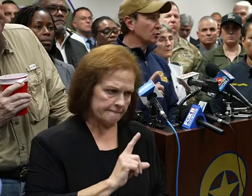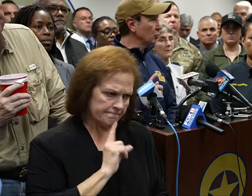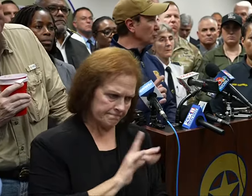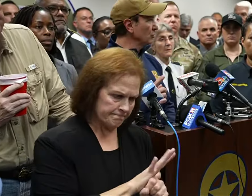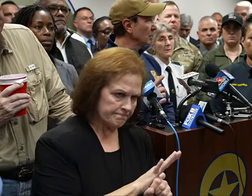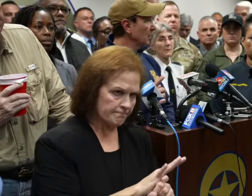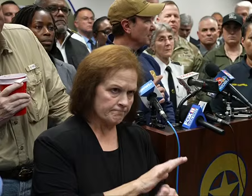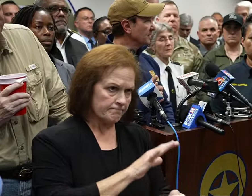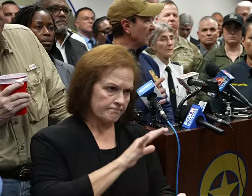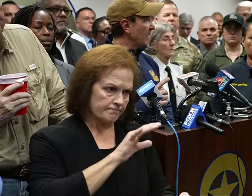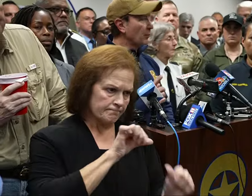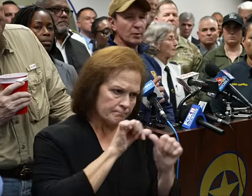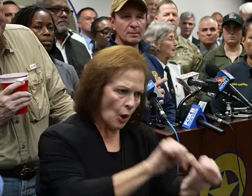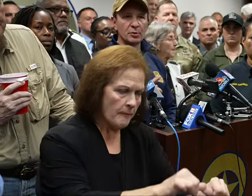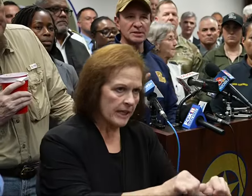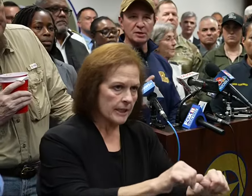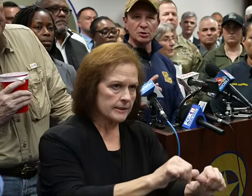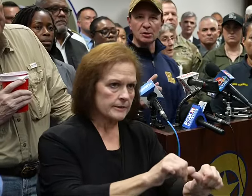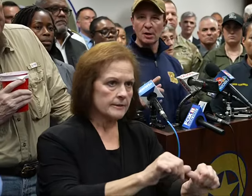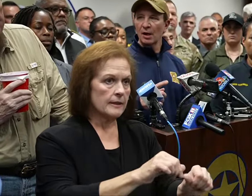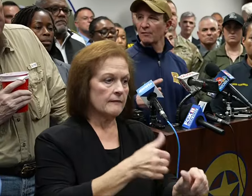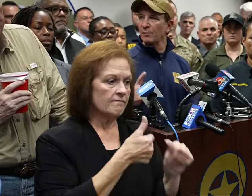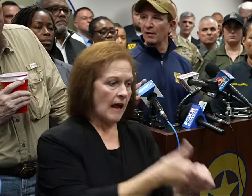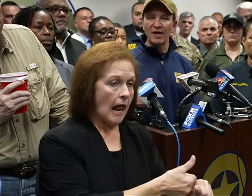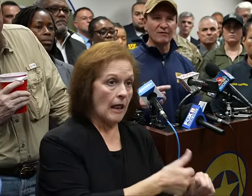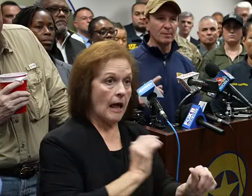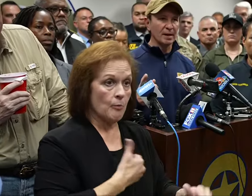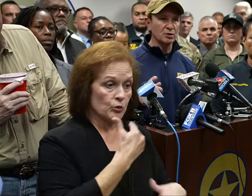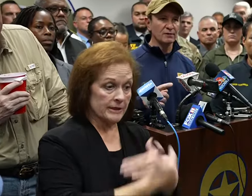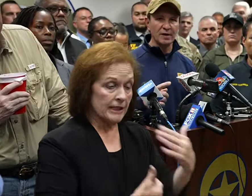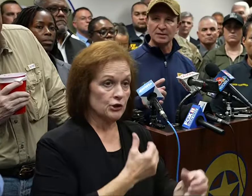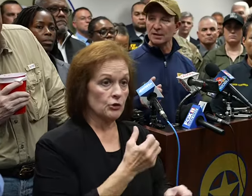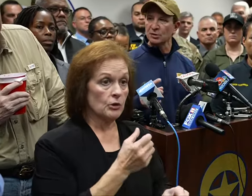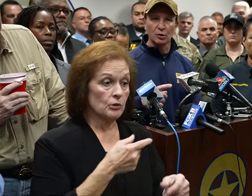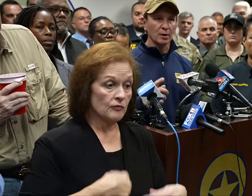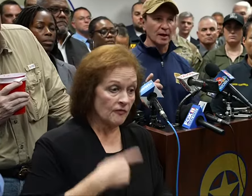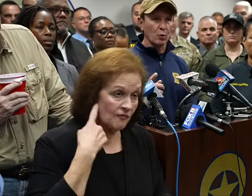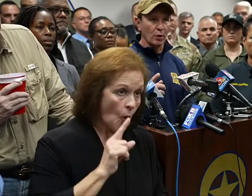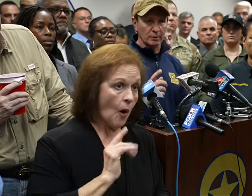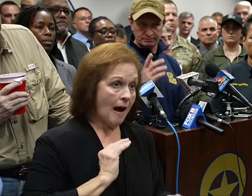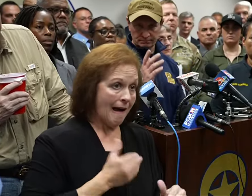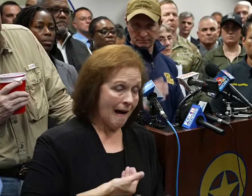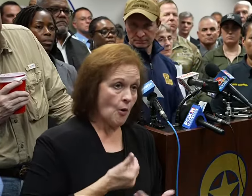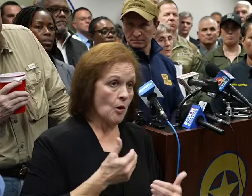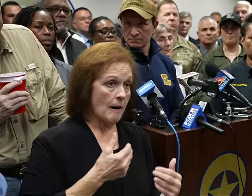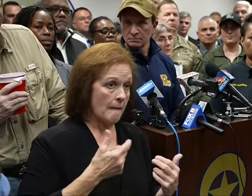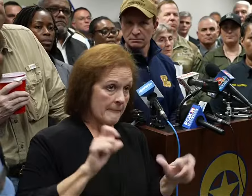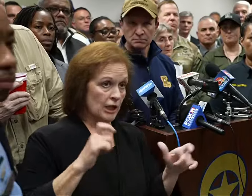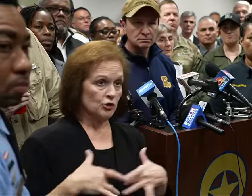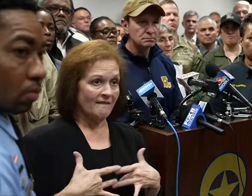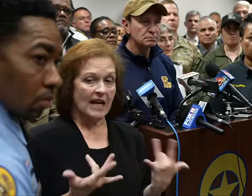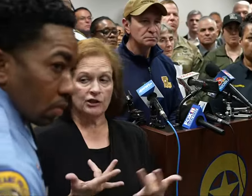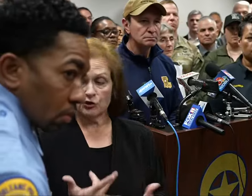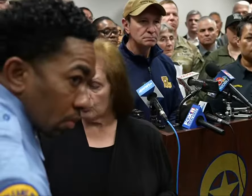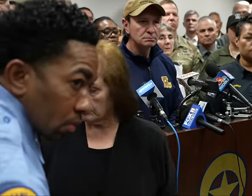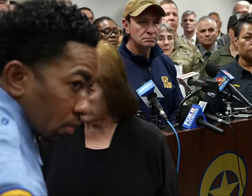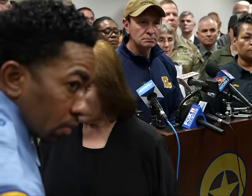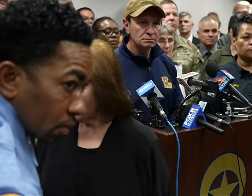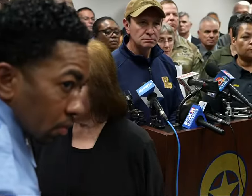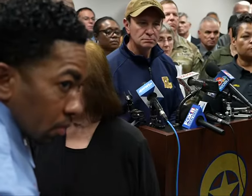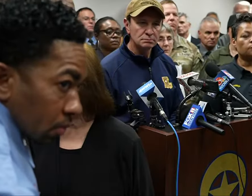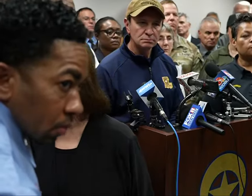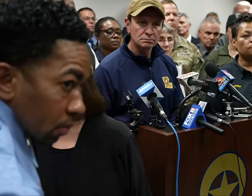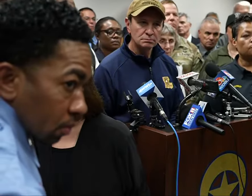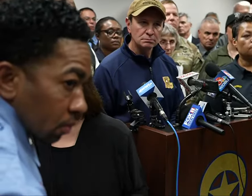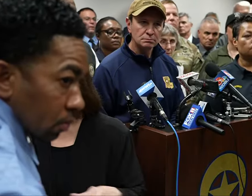placed into the standard operating procedure of having major events and securing that quarter. A follow-up, if I may,